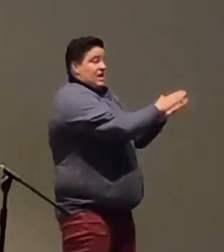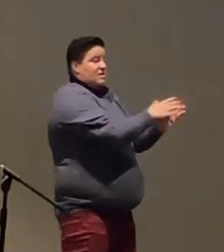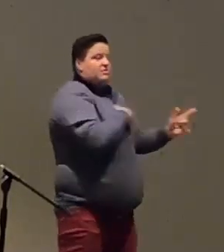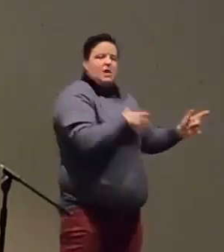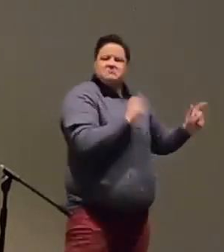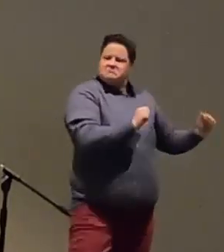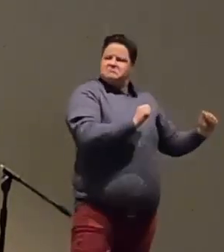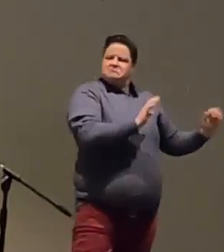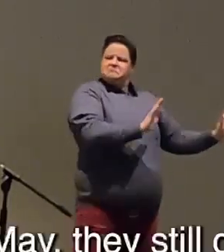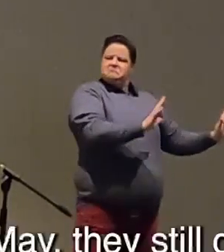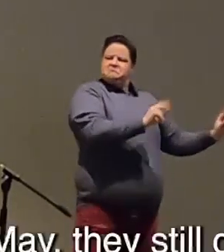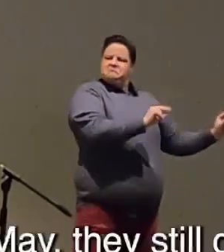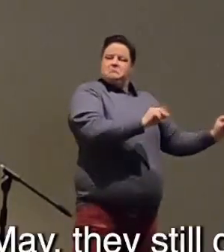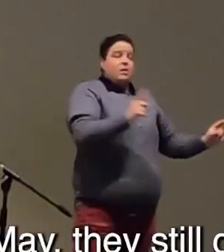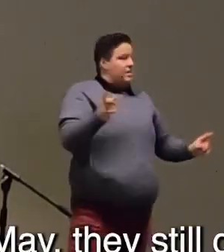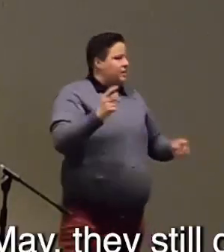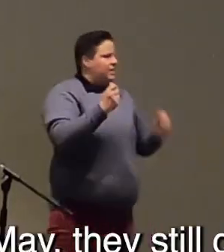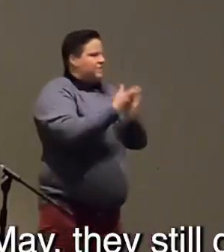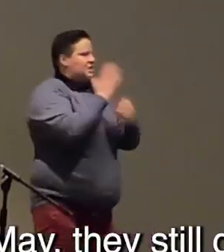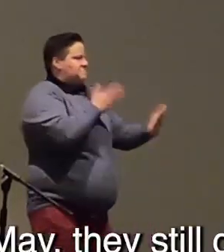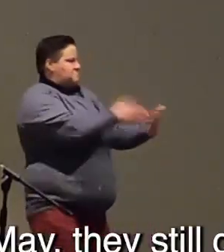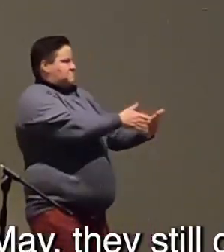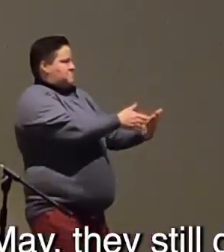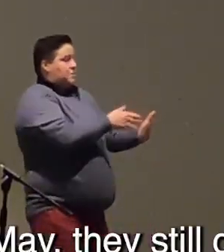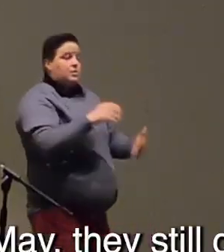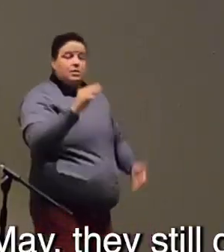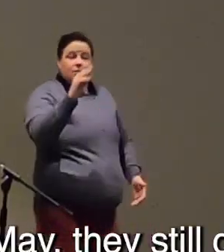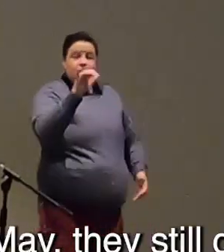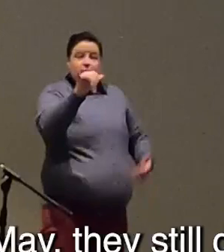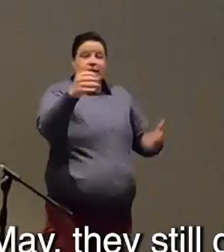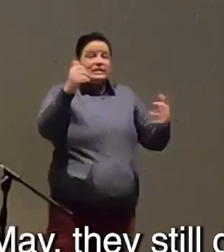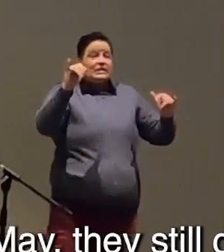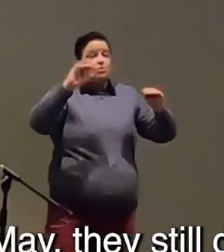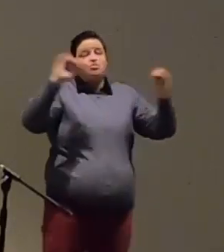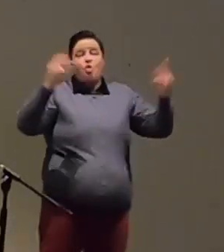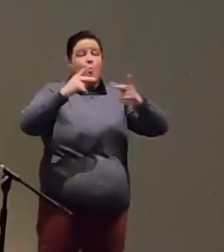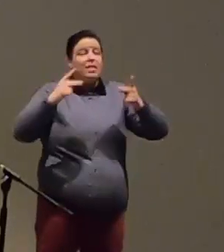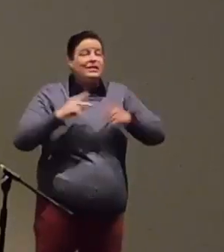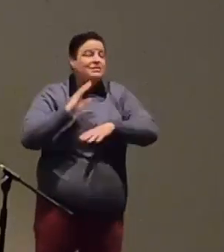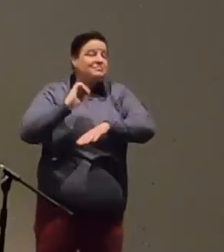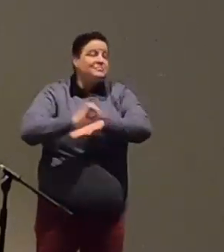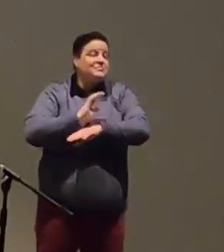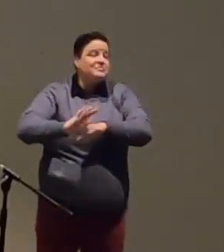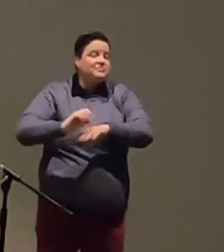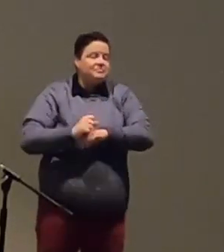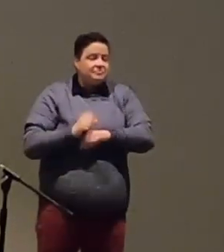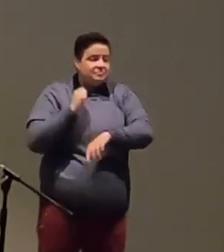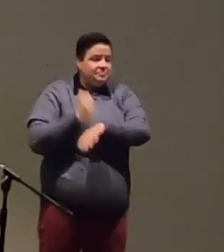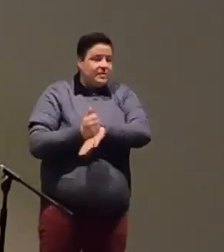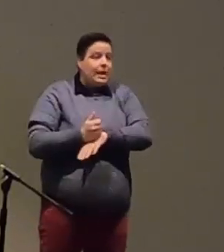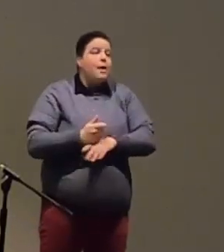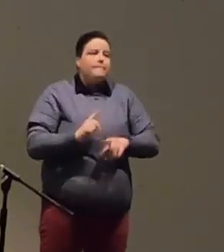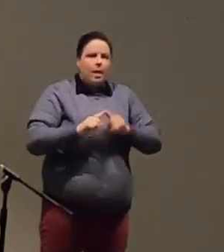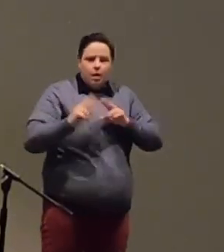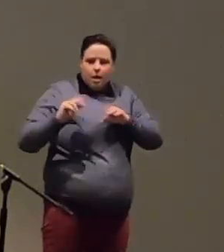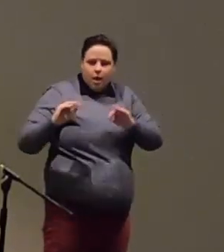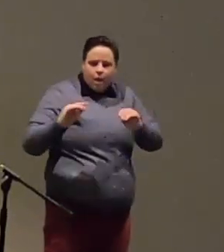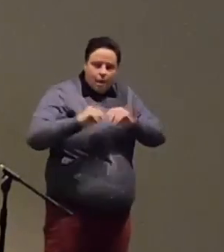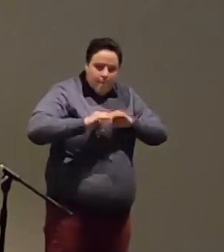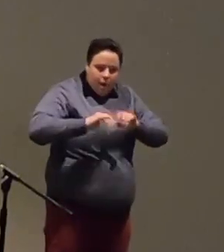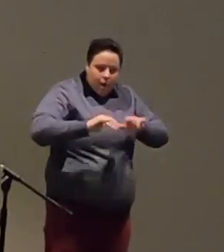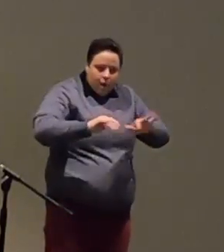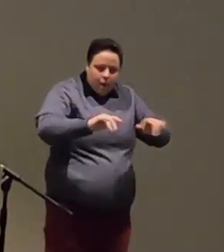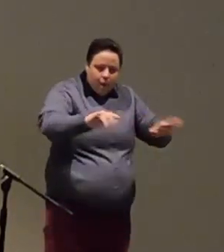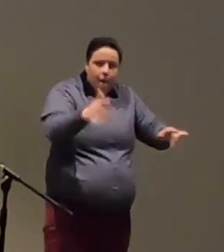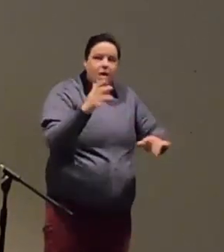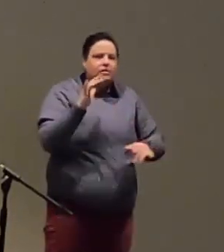for. By May, they still didn't have a venue for the exhibition, but word had gotten out that there was this